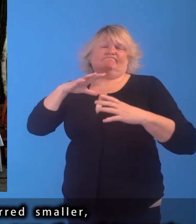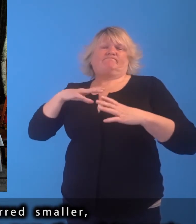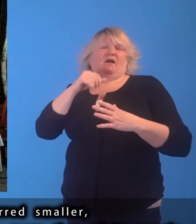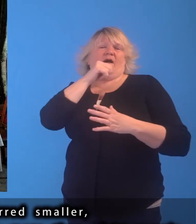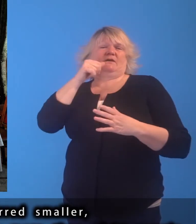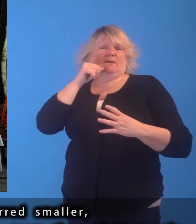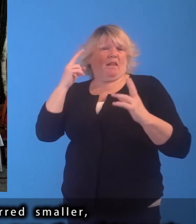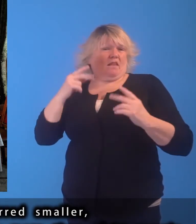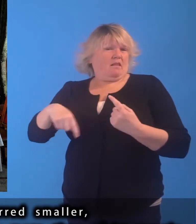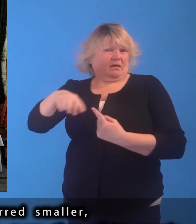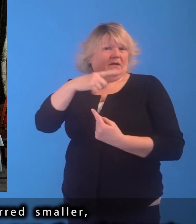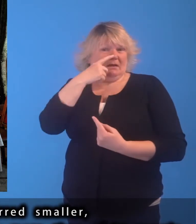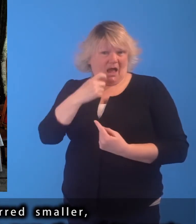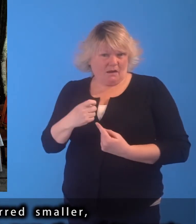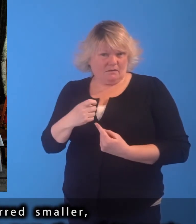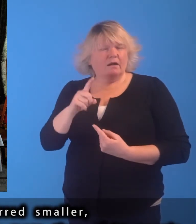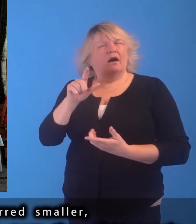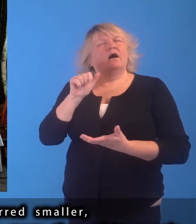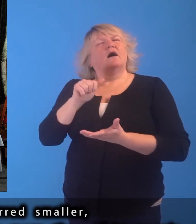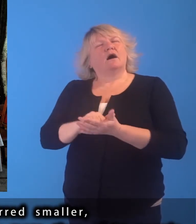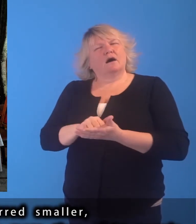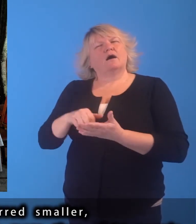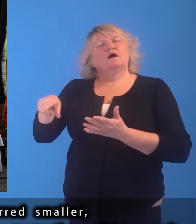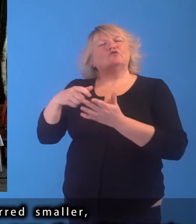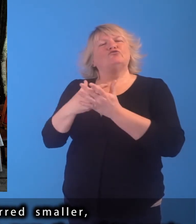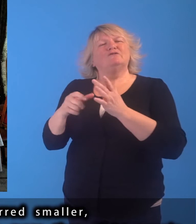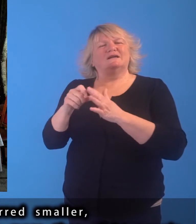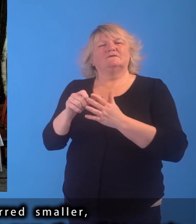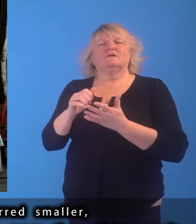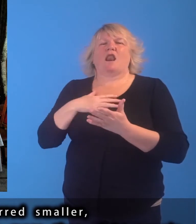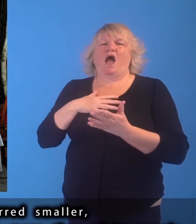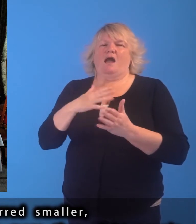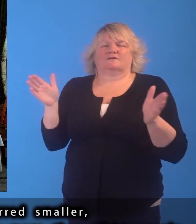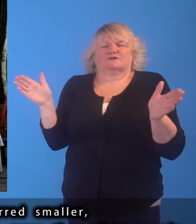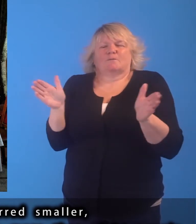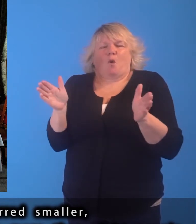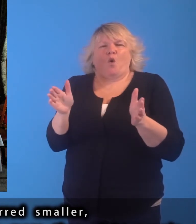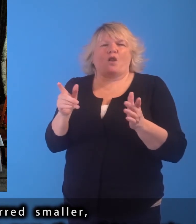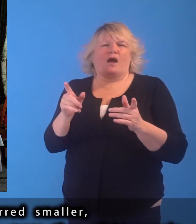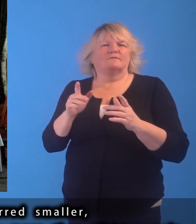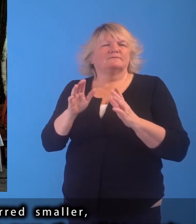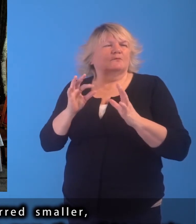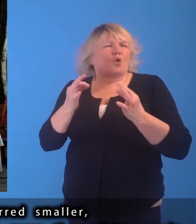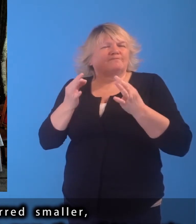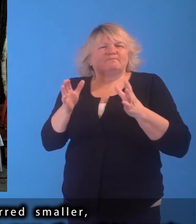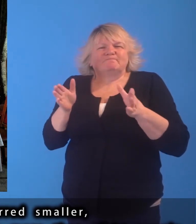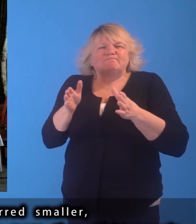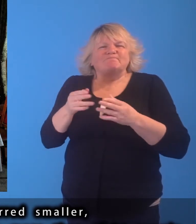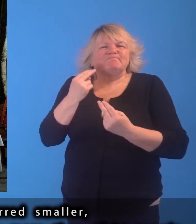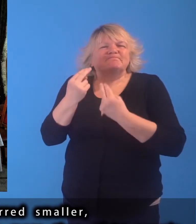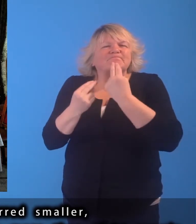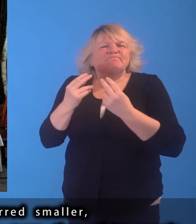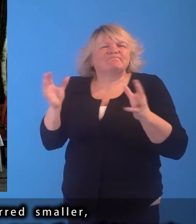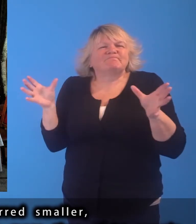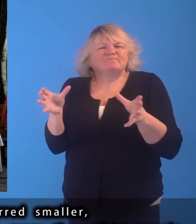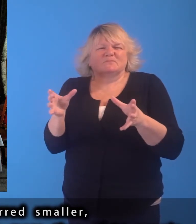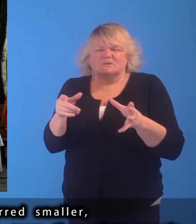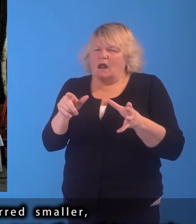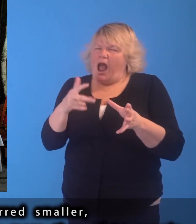Panels of red silk damask, carved over doors, and corner pilasters were fitted.